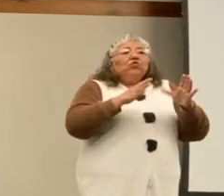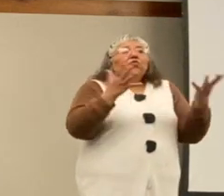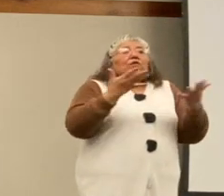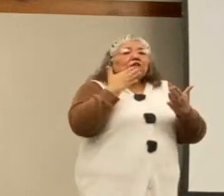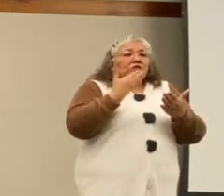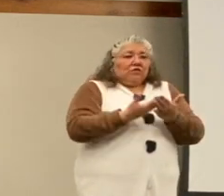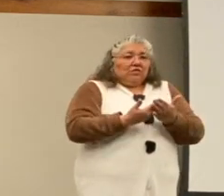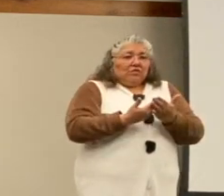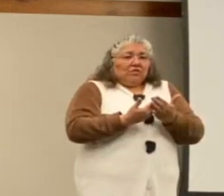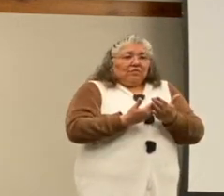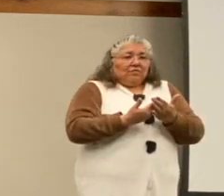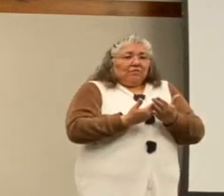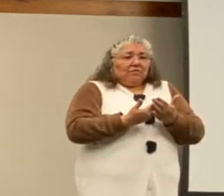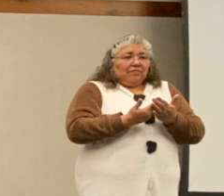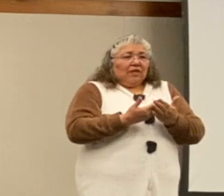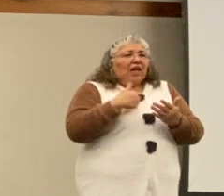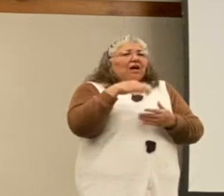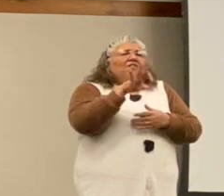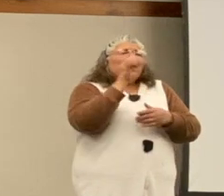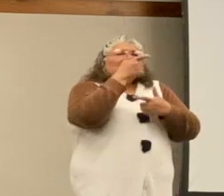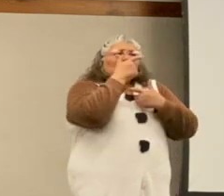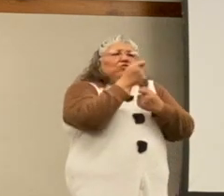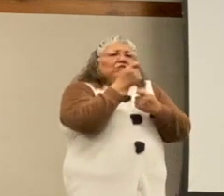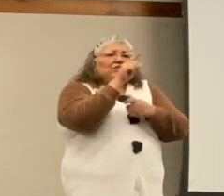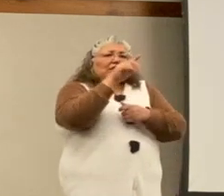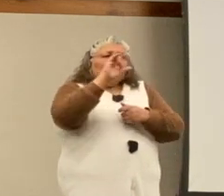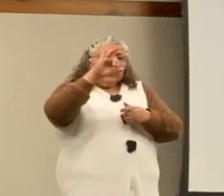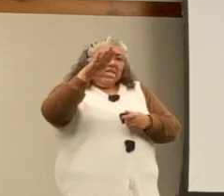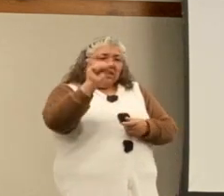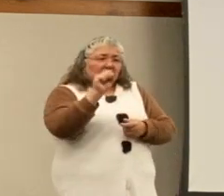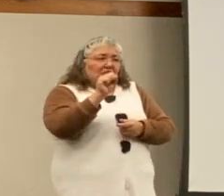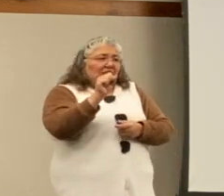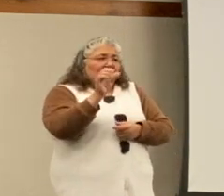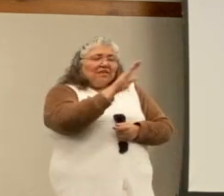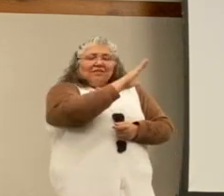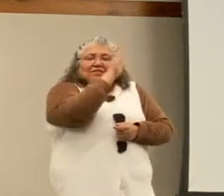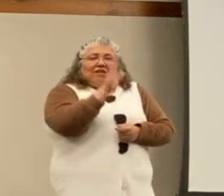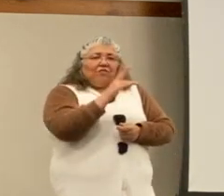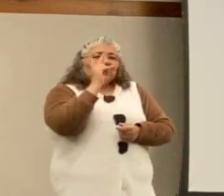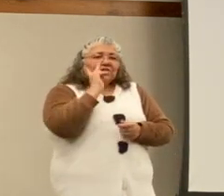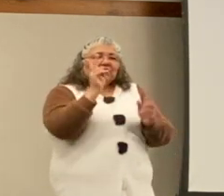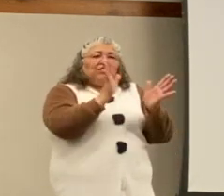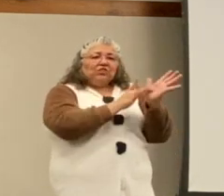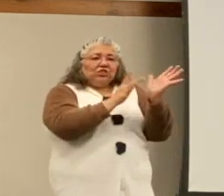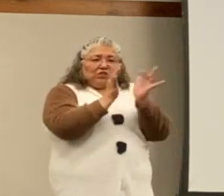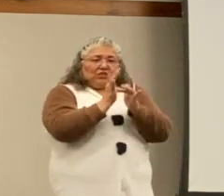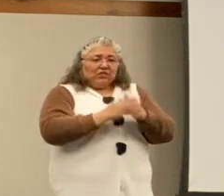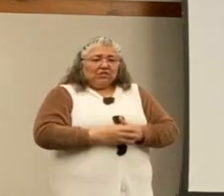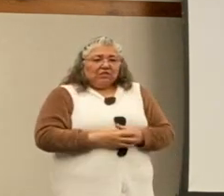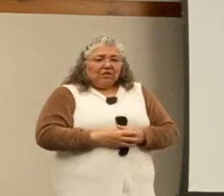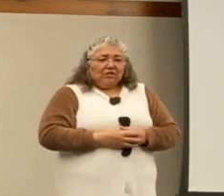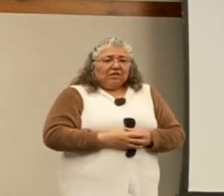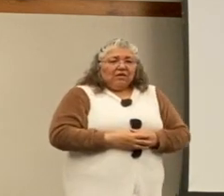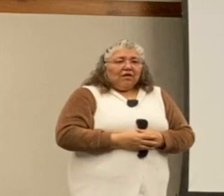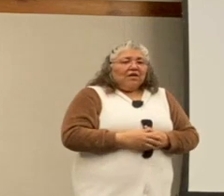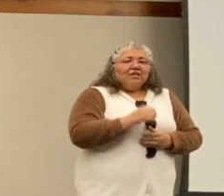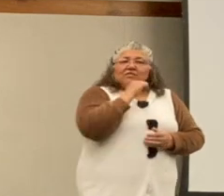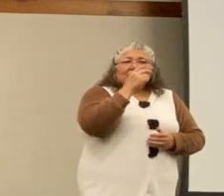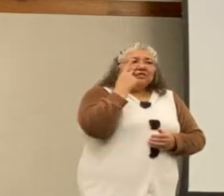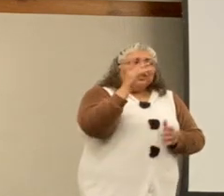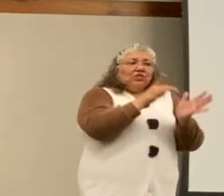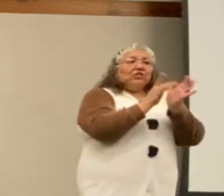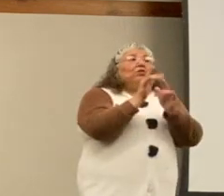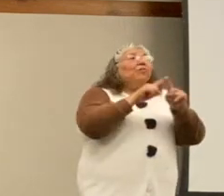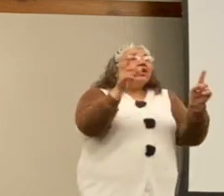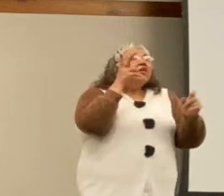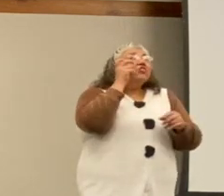good. And I find it interesting that Zacchaeus has never seen Jesus. He hasn't seen Jesus, but